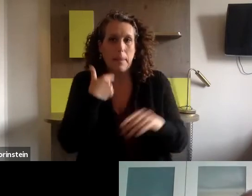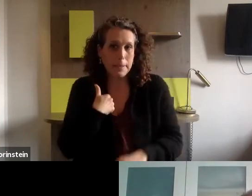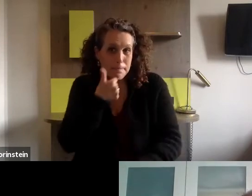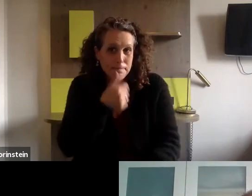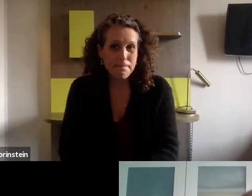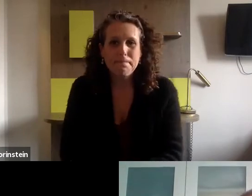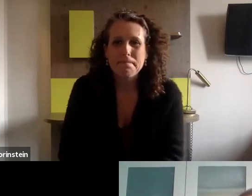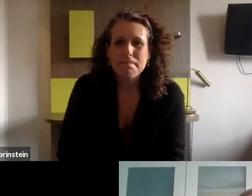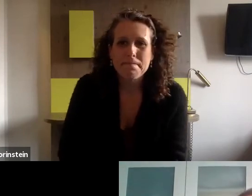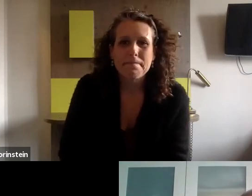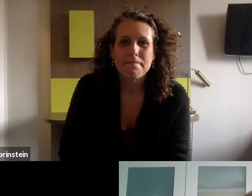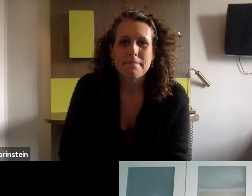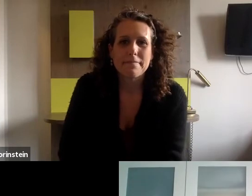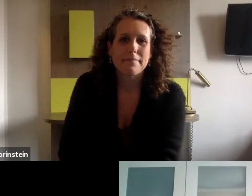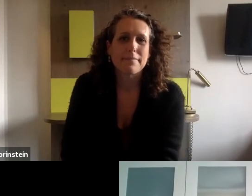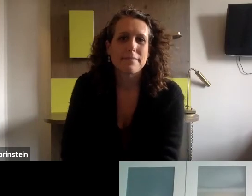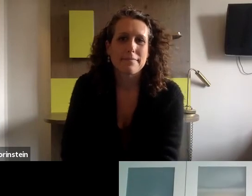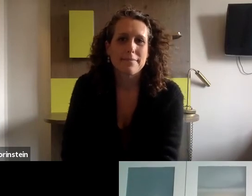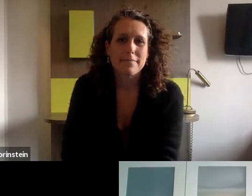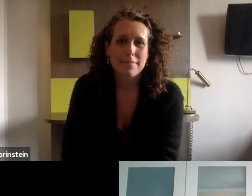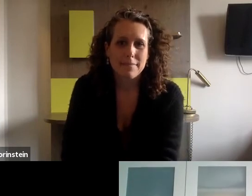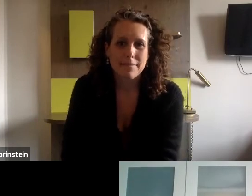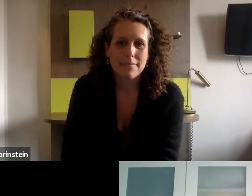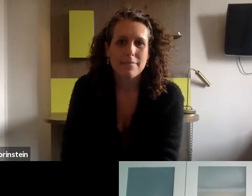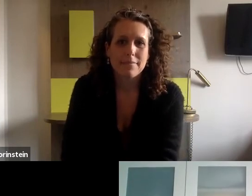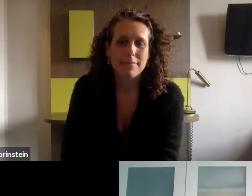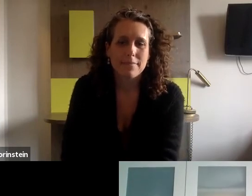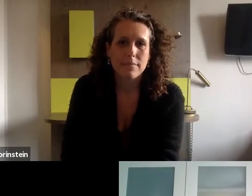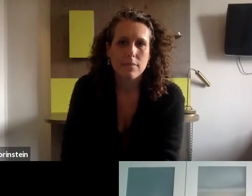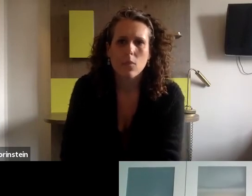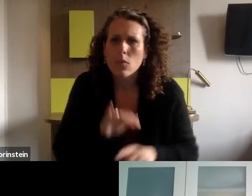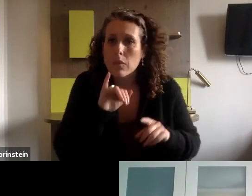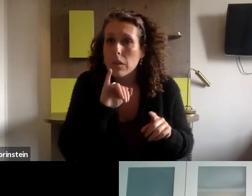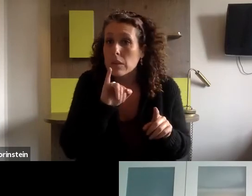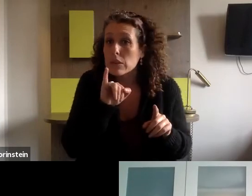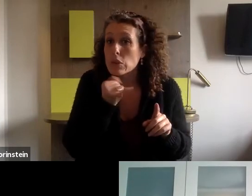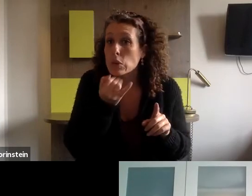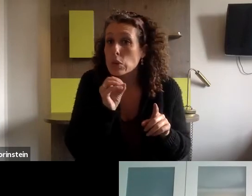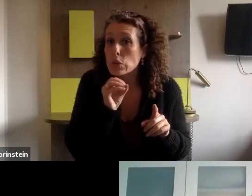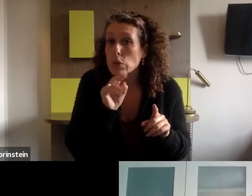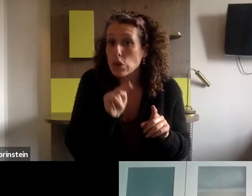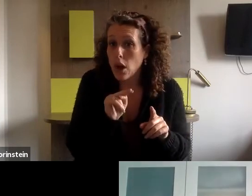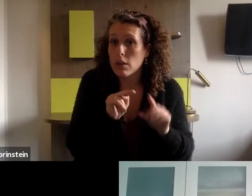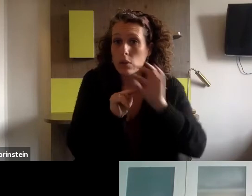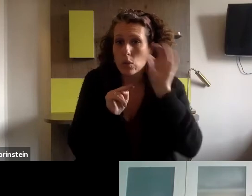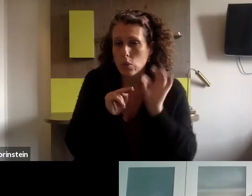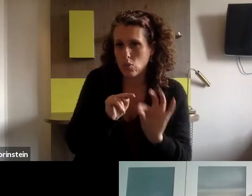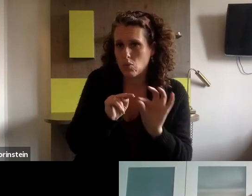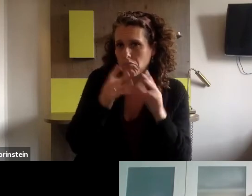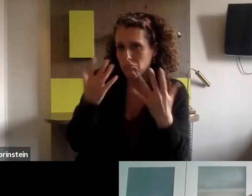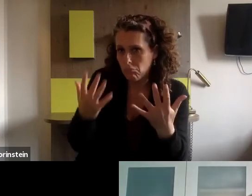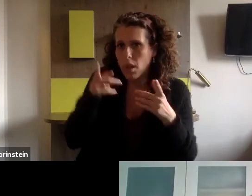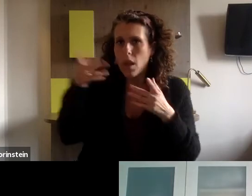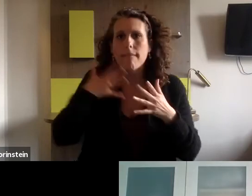Okay. I have a question from John, who says, what are some solutions to